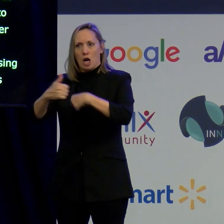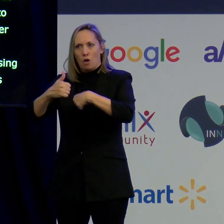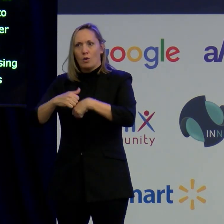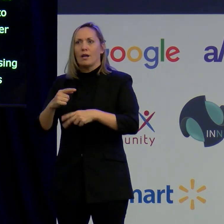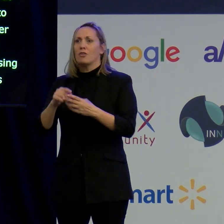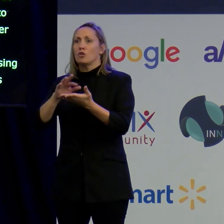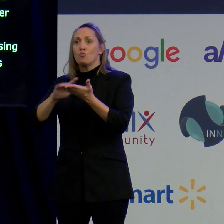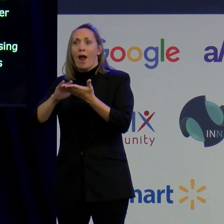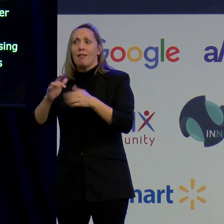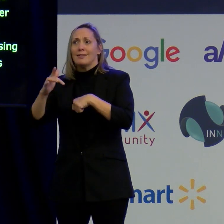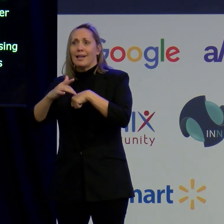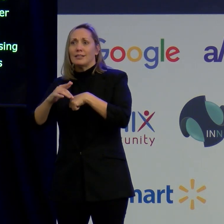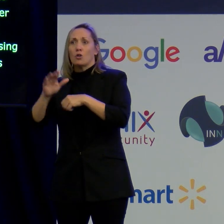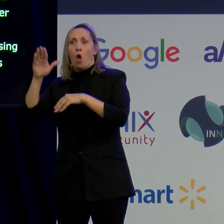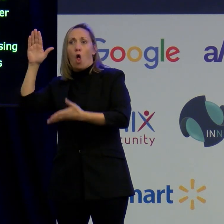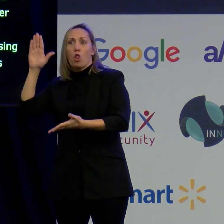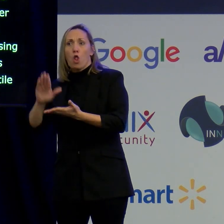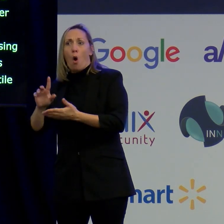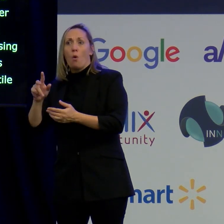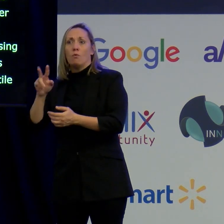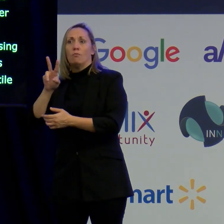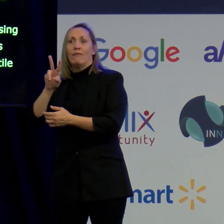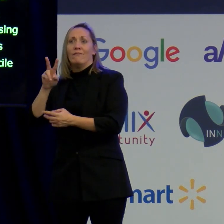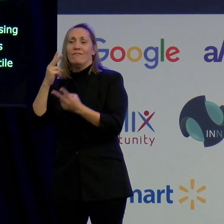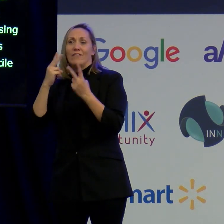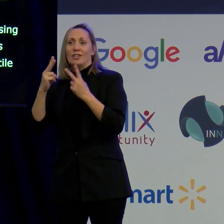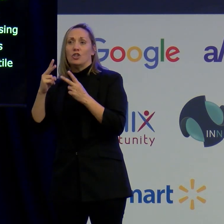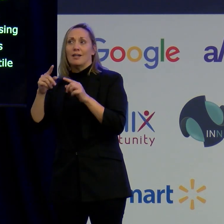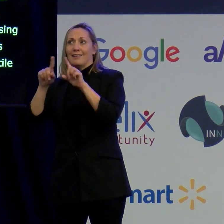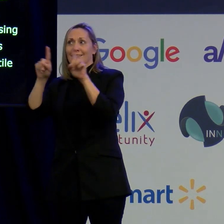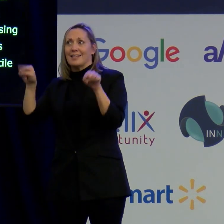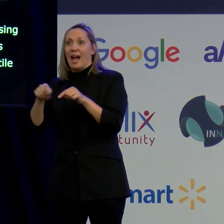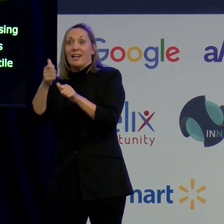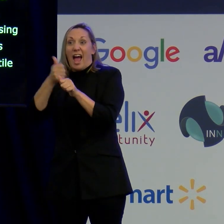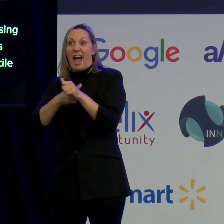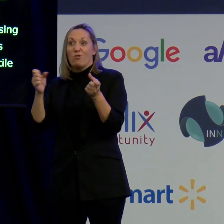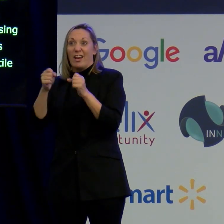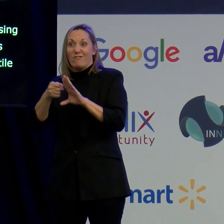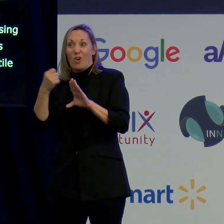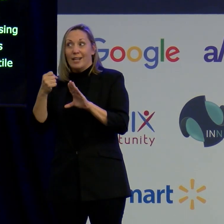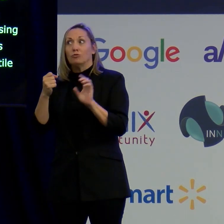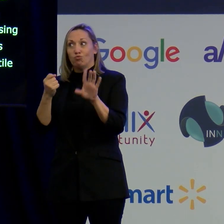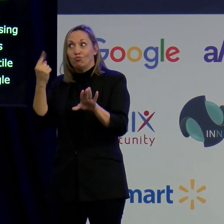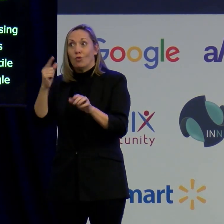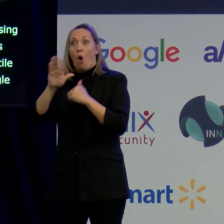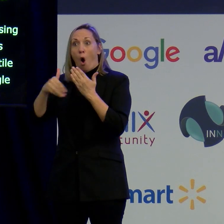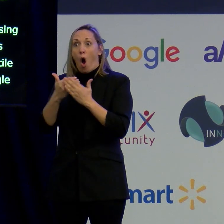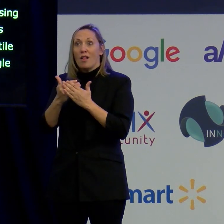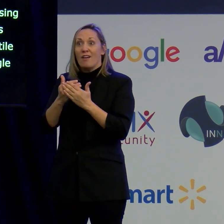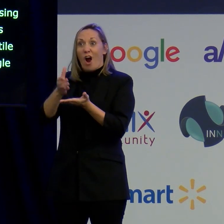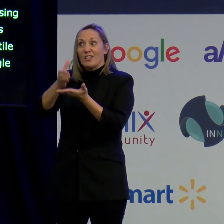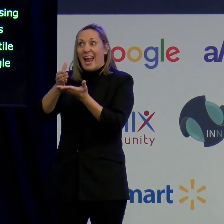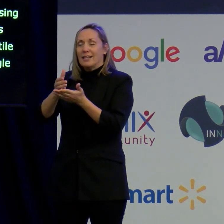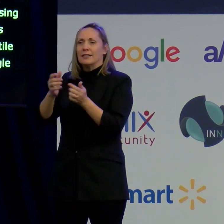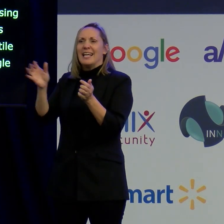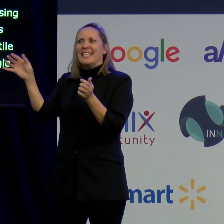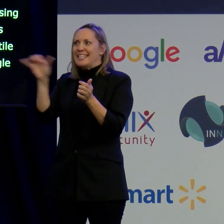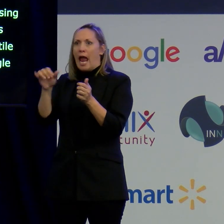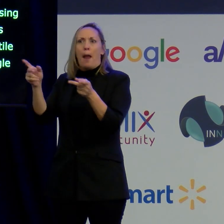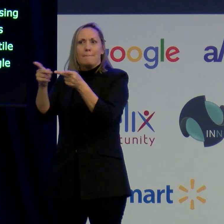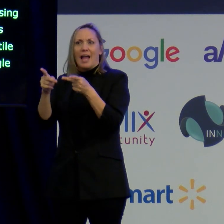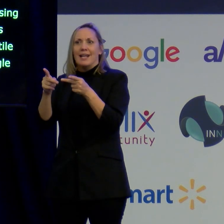Braille and tactile and low vision signage on every single fridge. In fact, all our cans are put in the same place in every fridge in